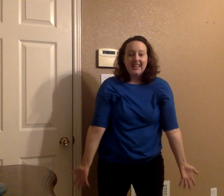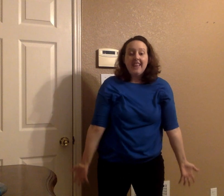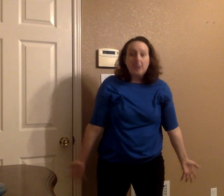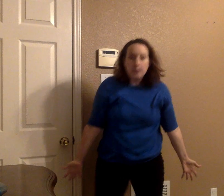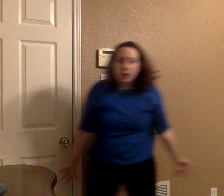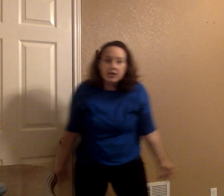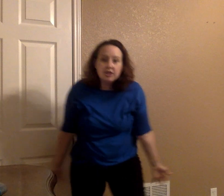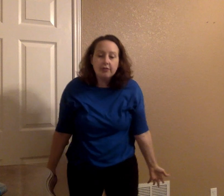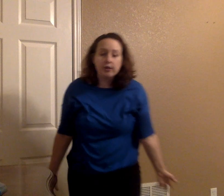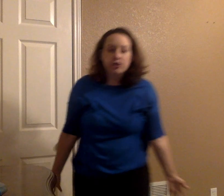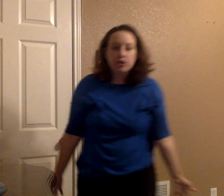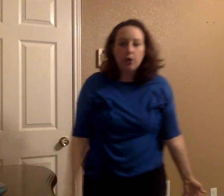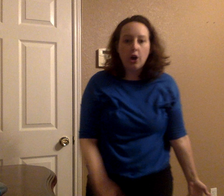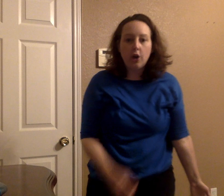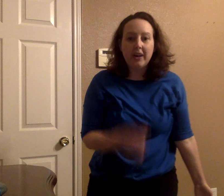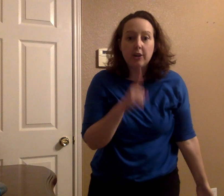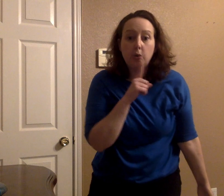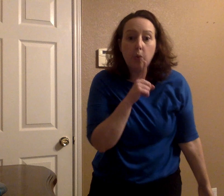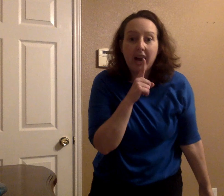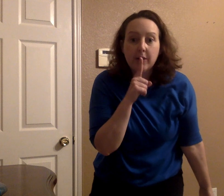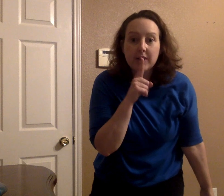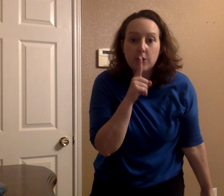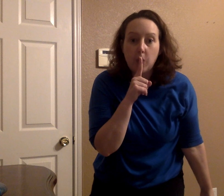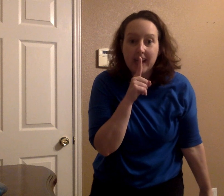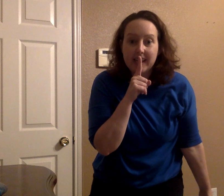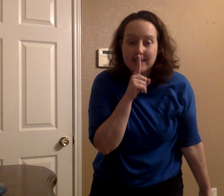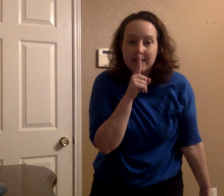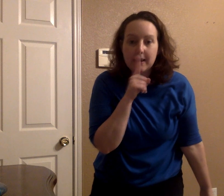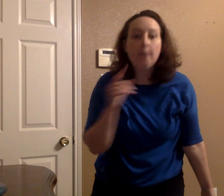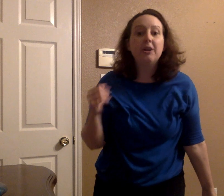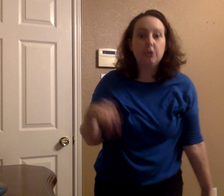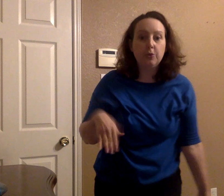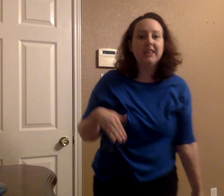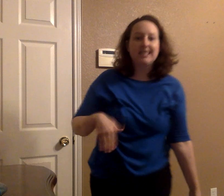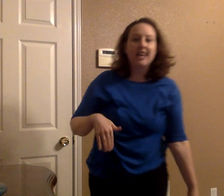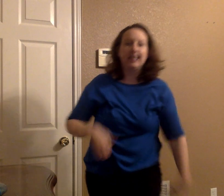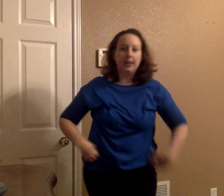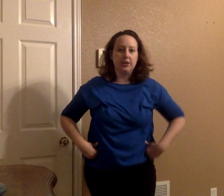And we go into the first solo, and the choir is quiet, but doing the sign language.